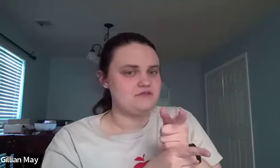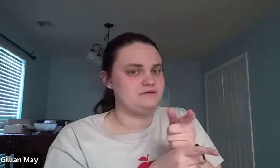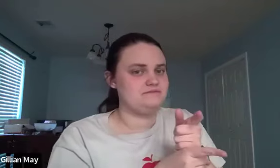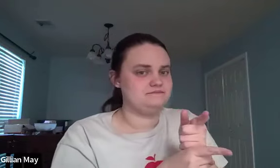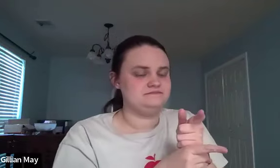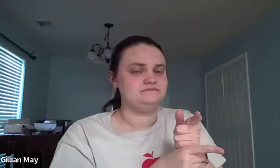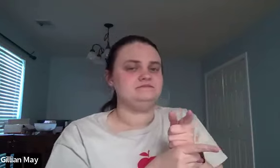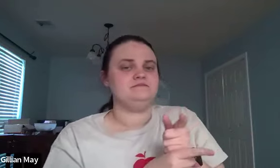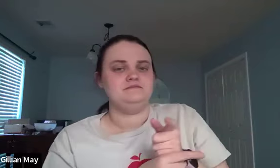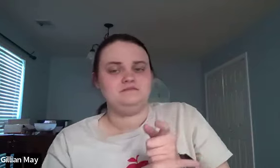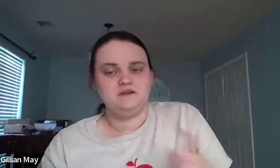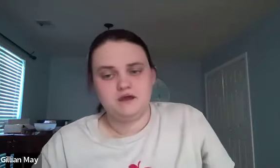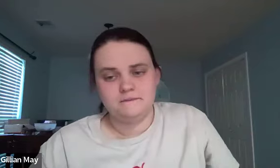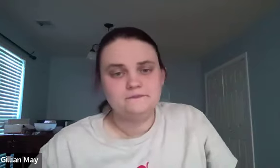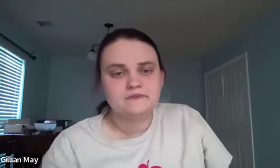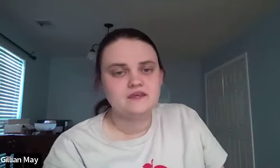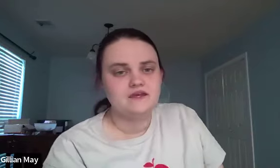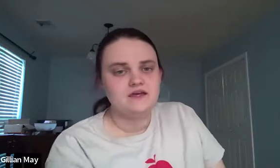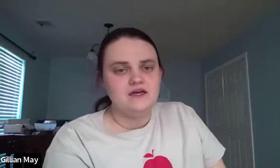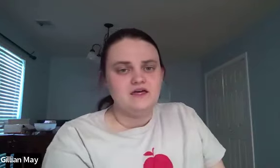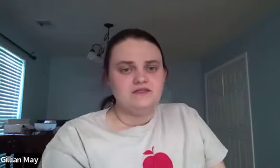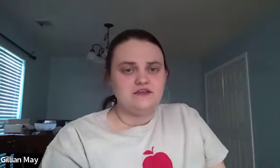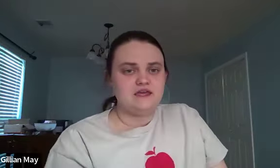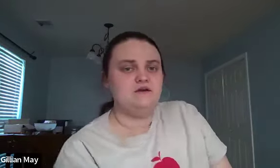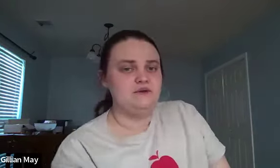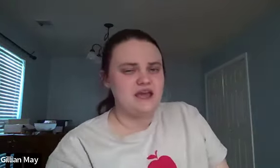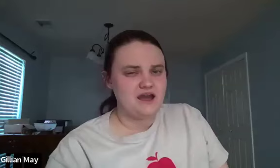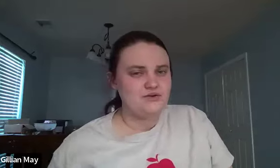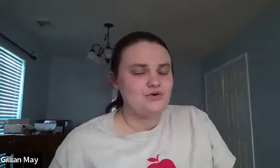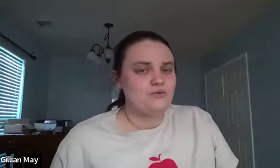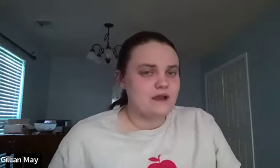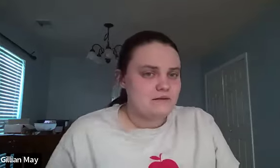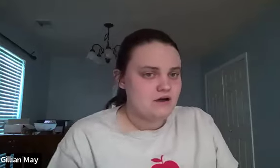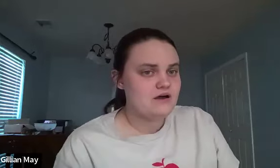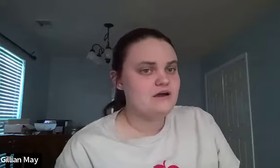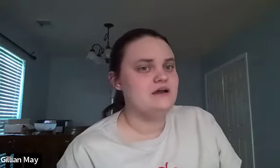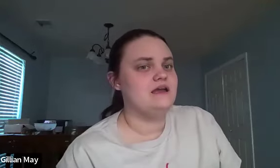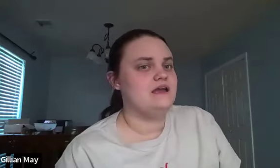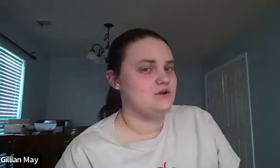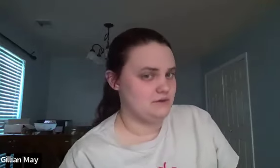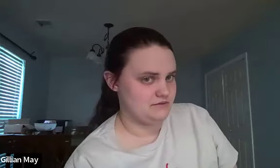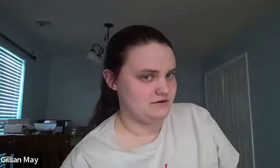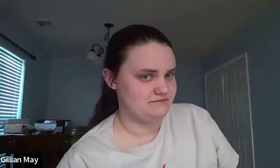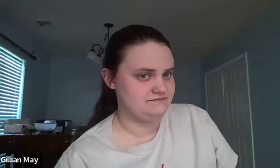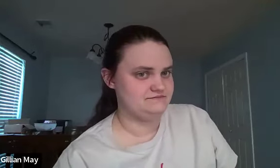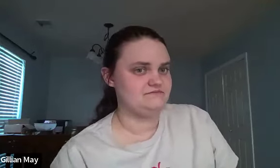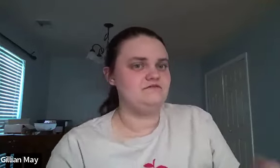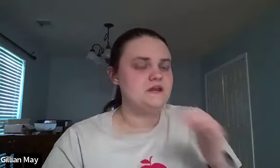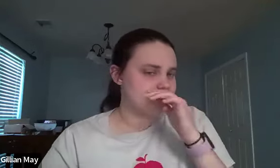brother. Okay. Then we have grandma and grandpa. Very